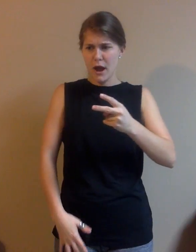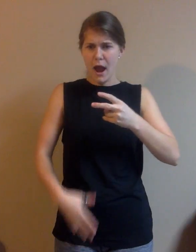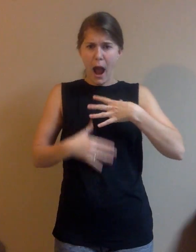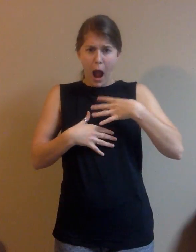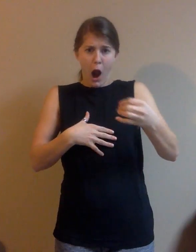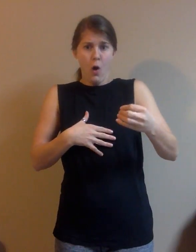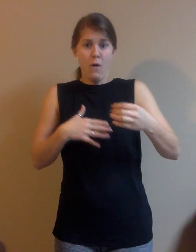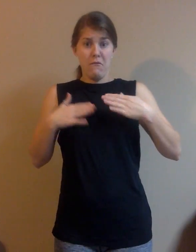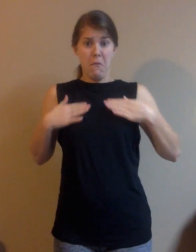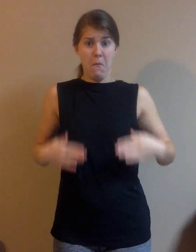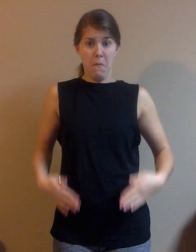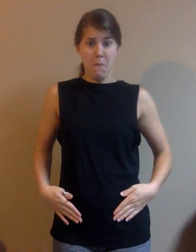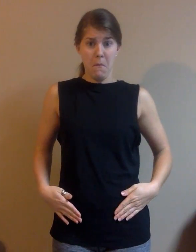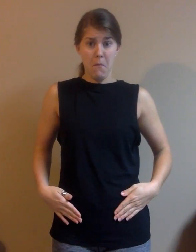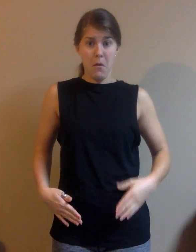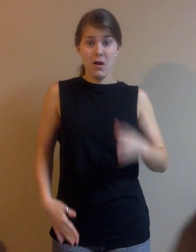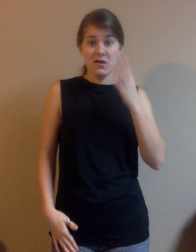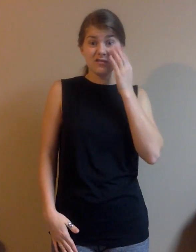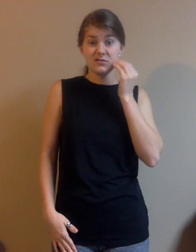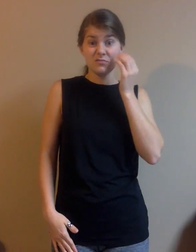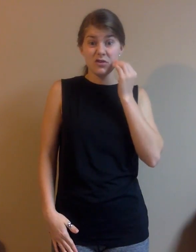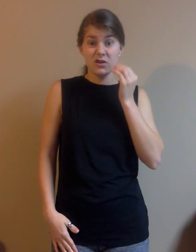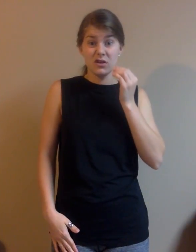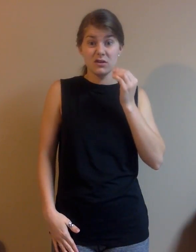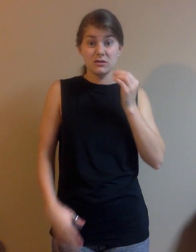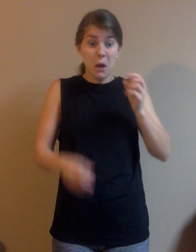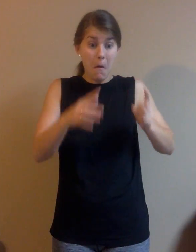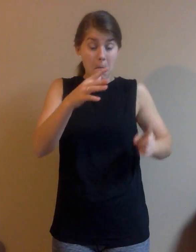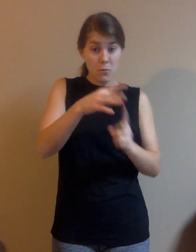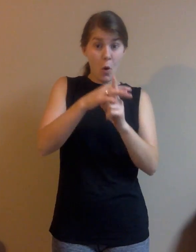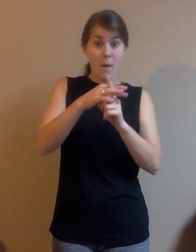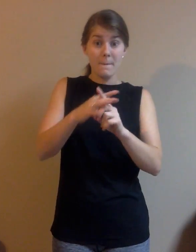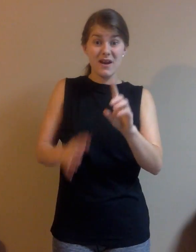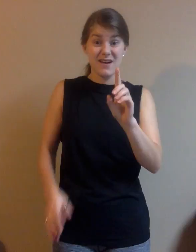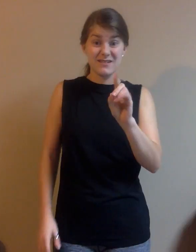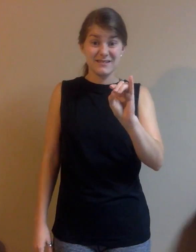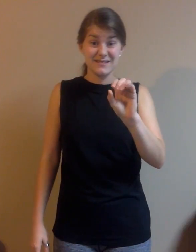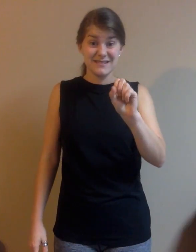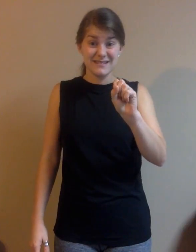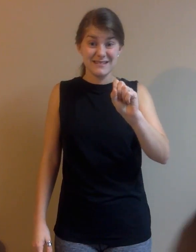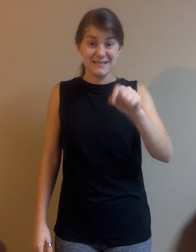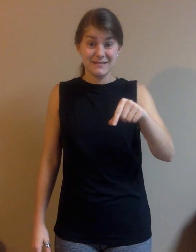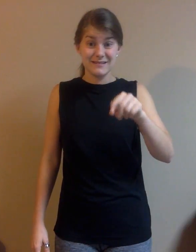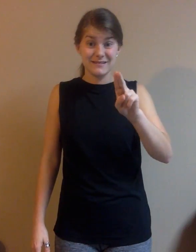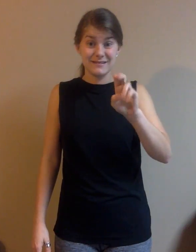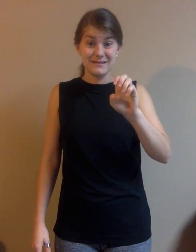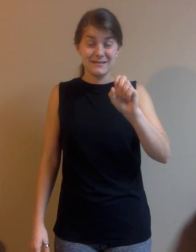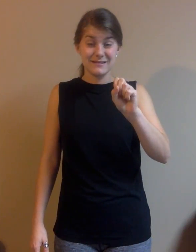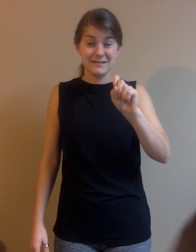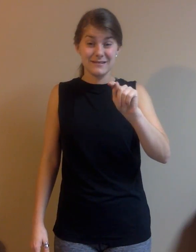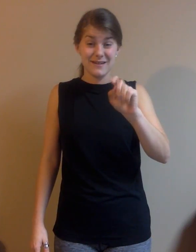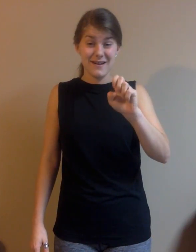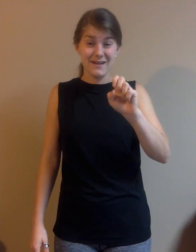the discotheque on the final night. And there you will see it, grown men and women writhing